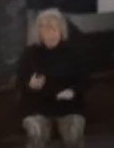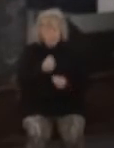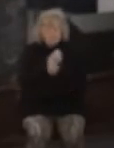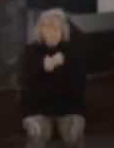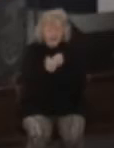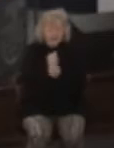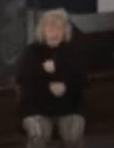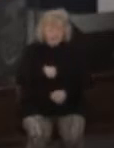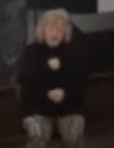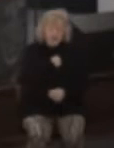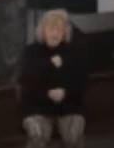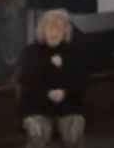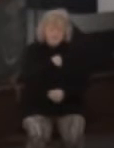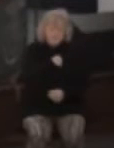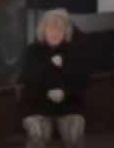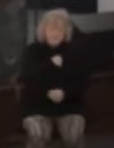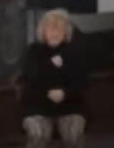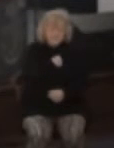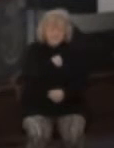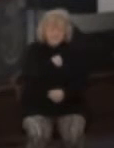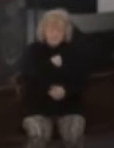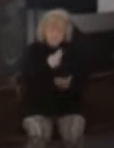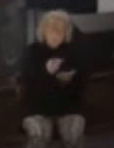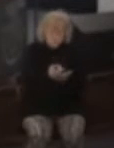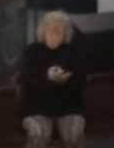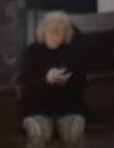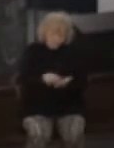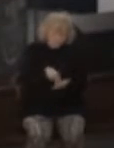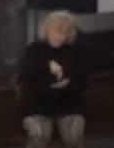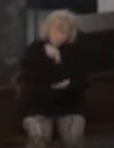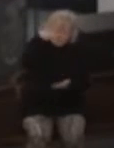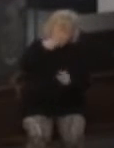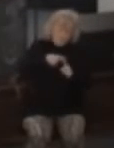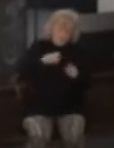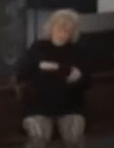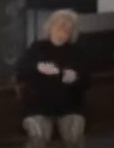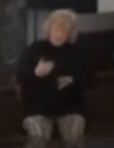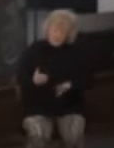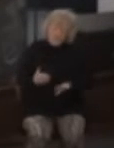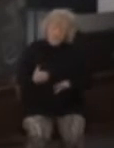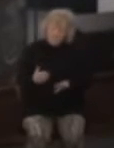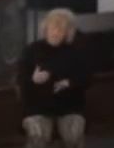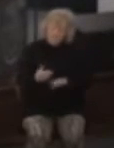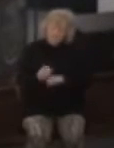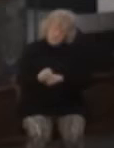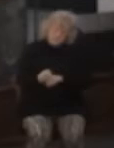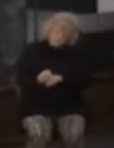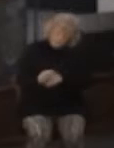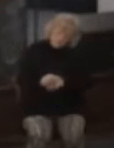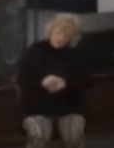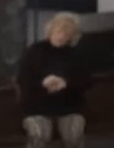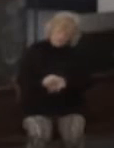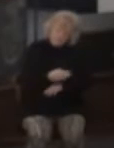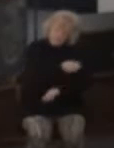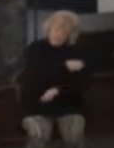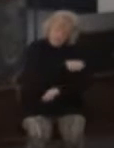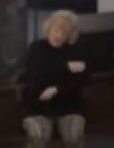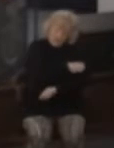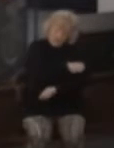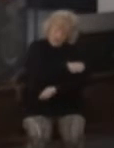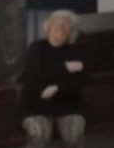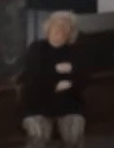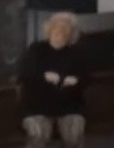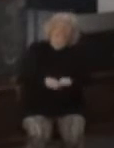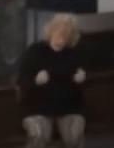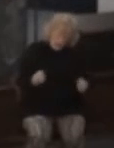enough to raise him from the dead, to conquer the power of sin in our lives. You raised